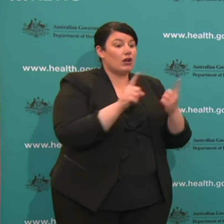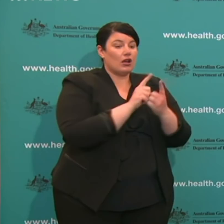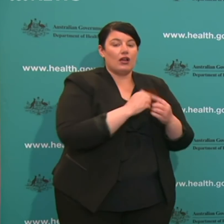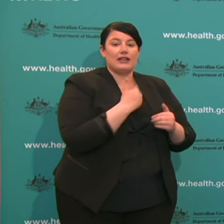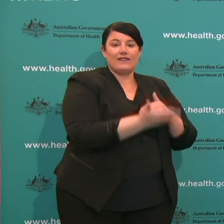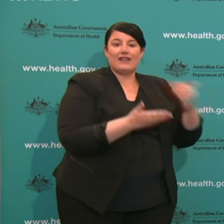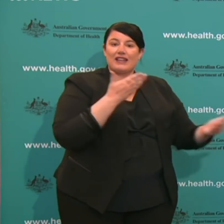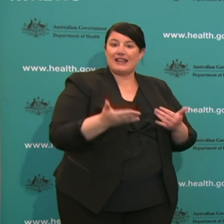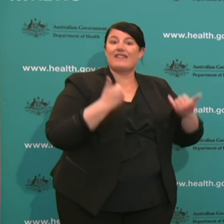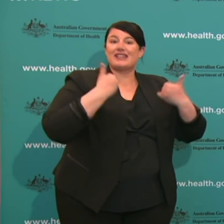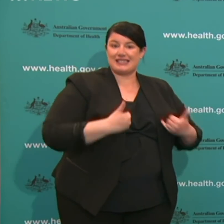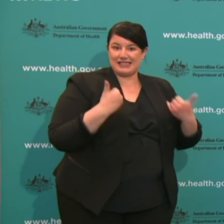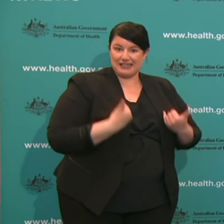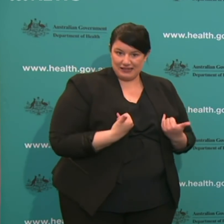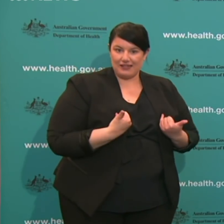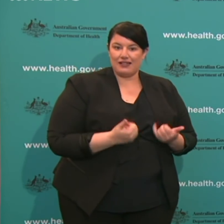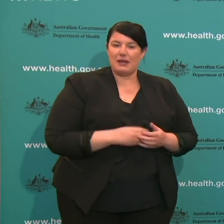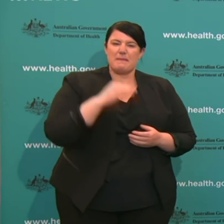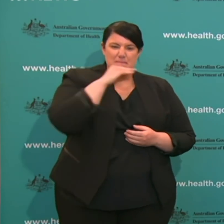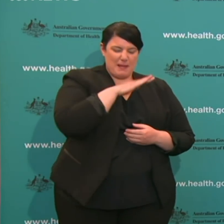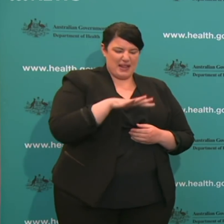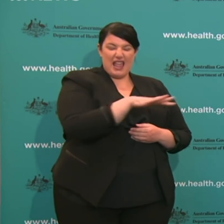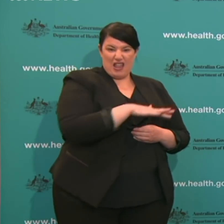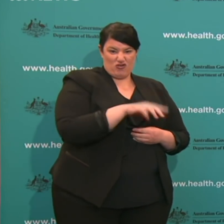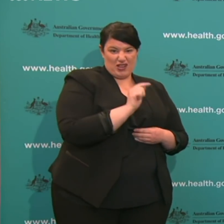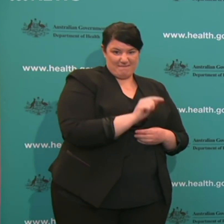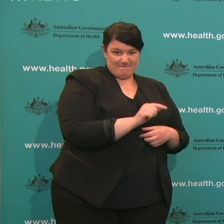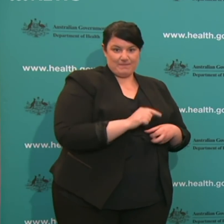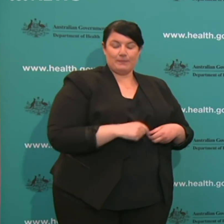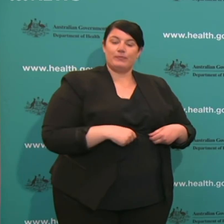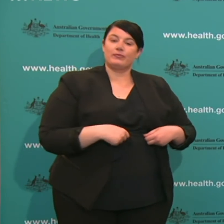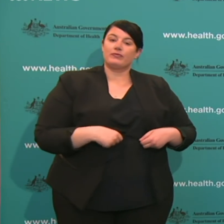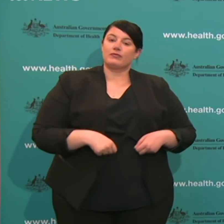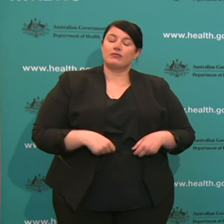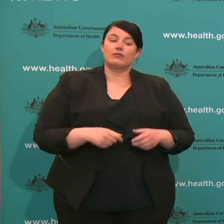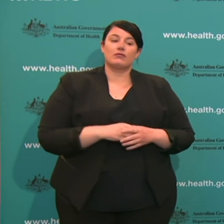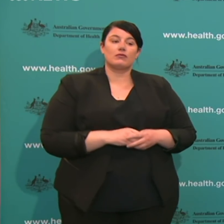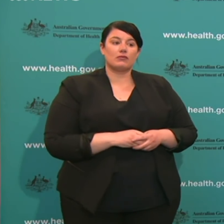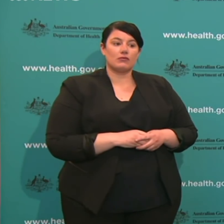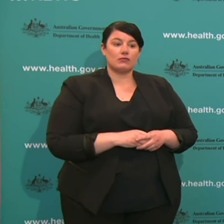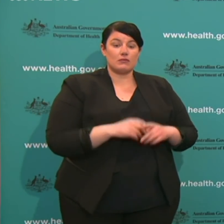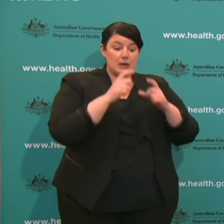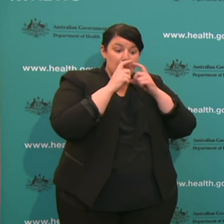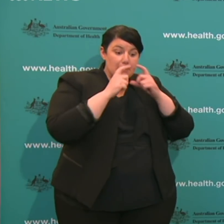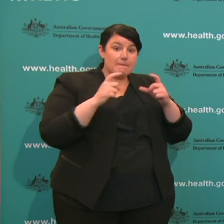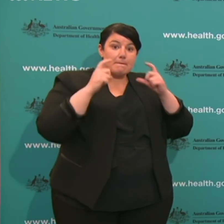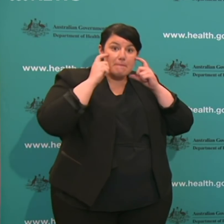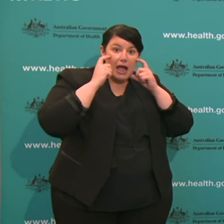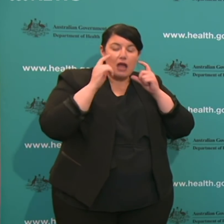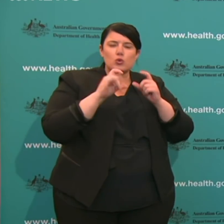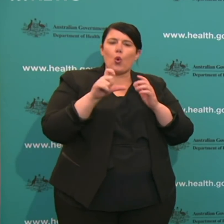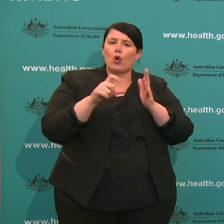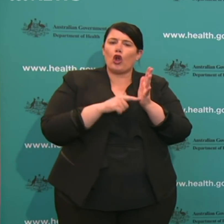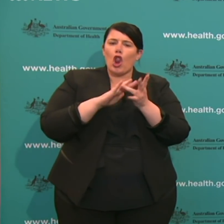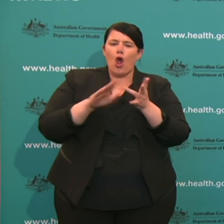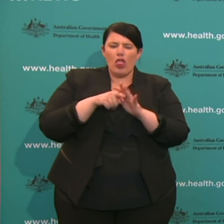Greater Melbourne and the Mitchell Shire. In those areas, mask use, surgical mask or cloth